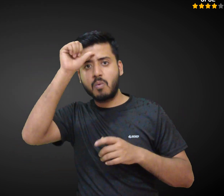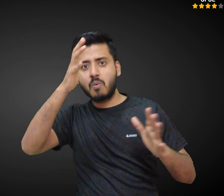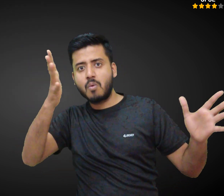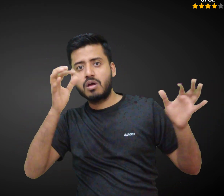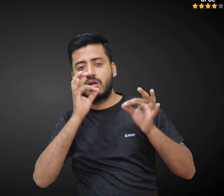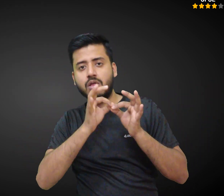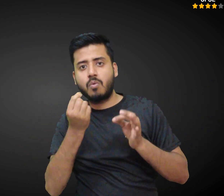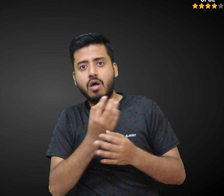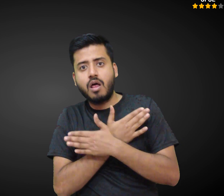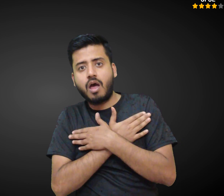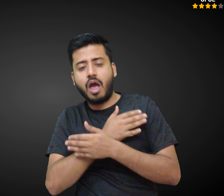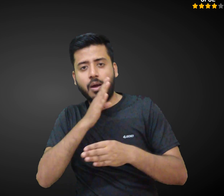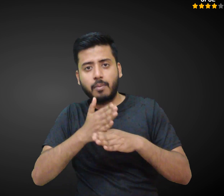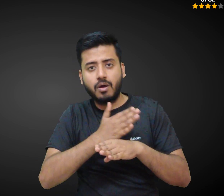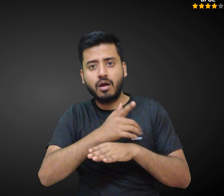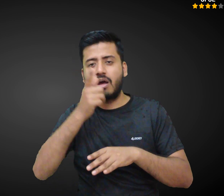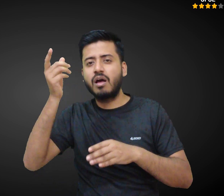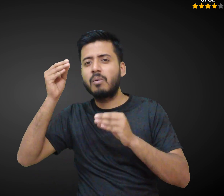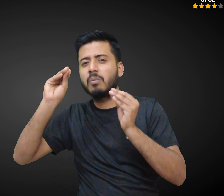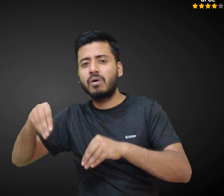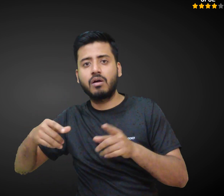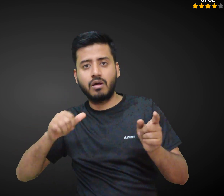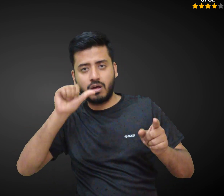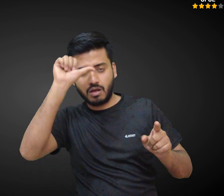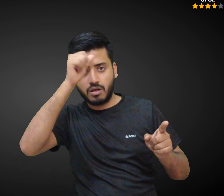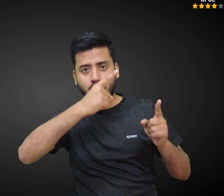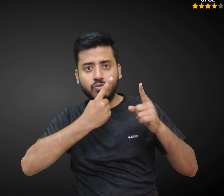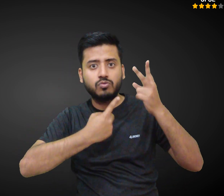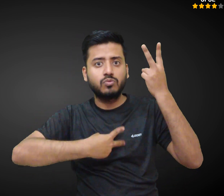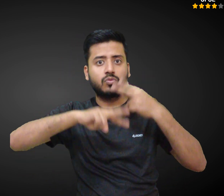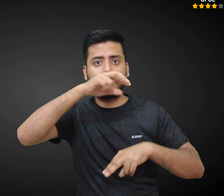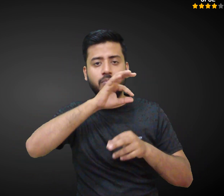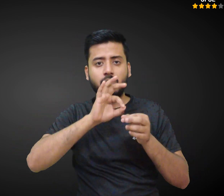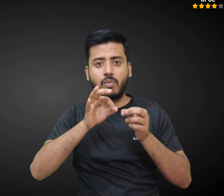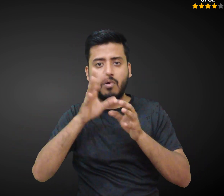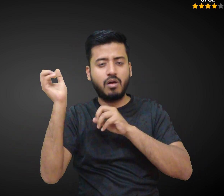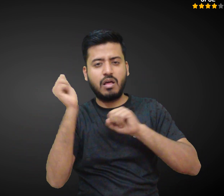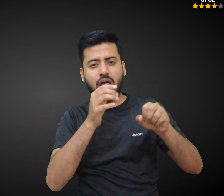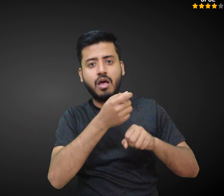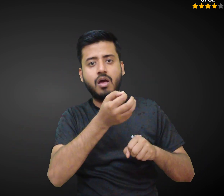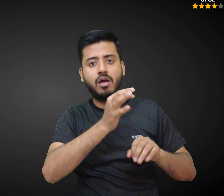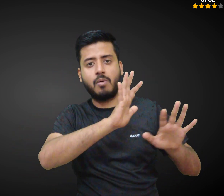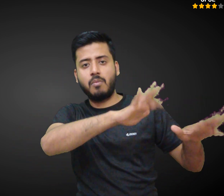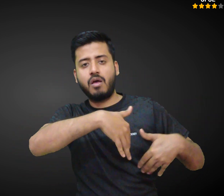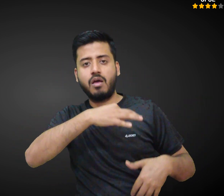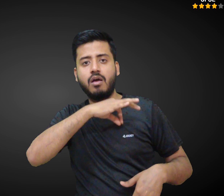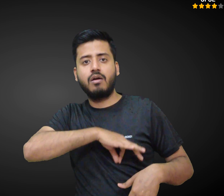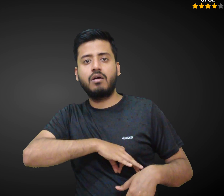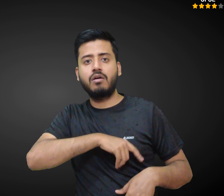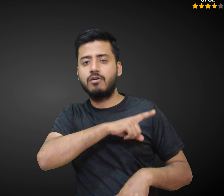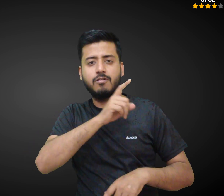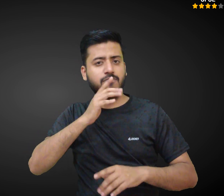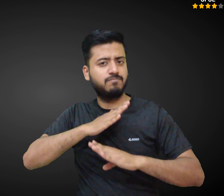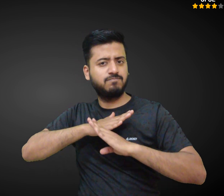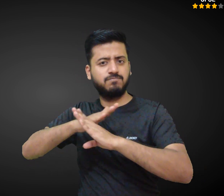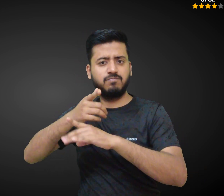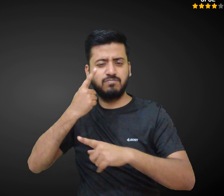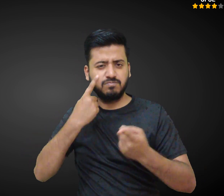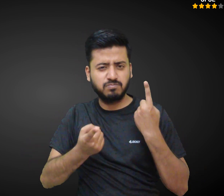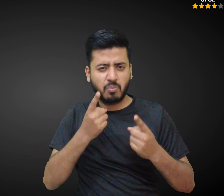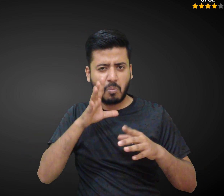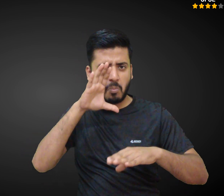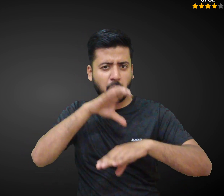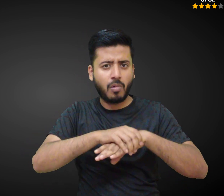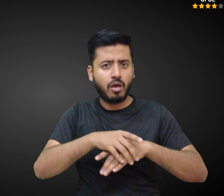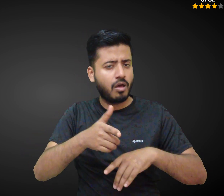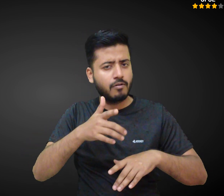When choosing garlic, make sure to check it thoroughly before buying from the market. Chinese garlic is often produced using modern farming methods that